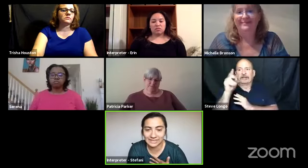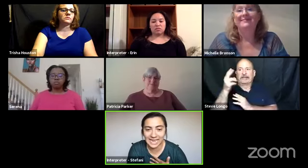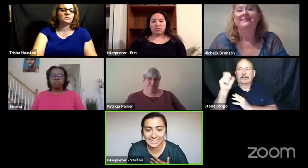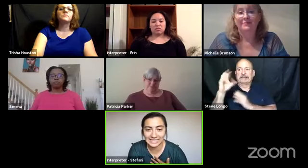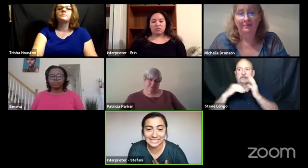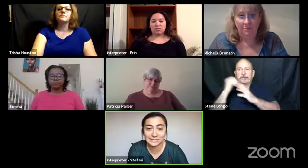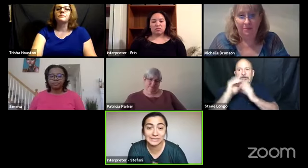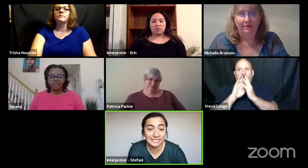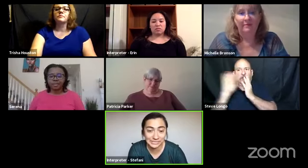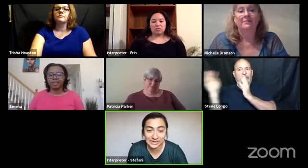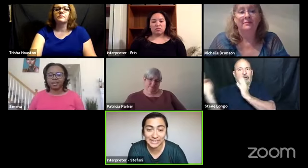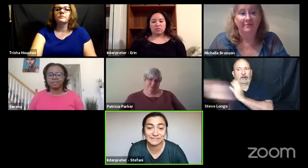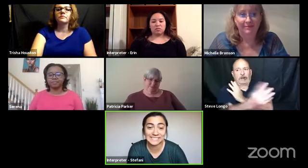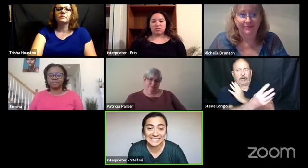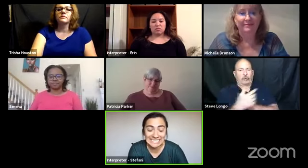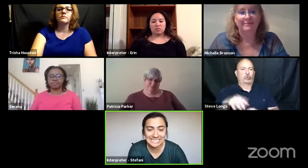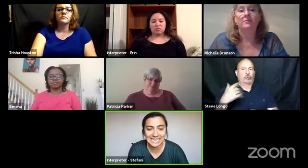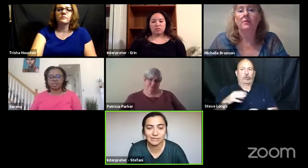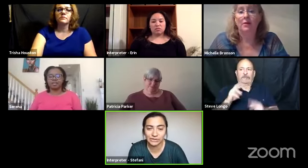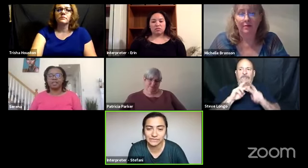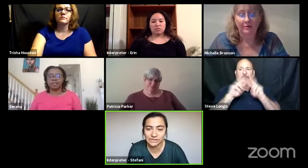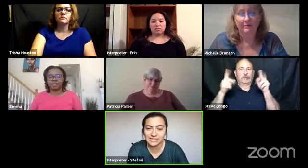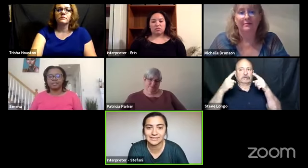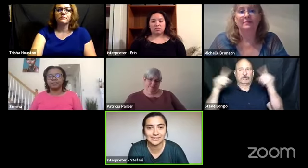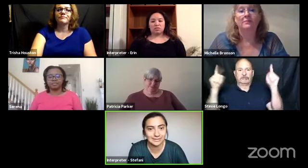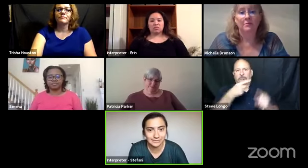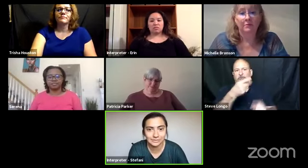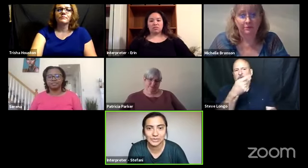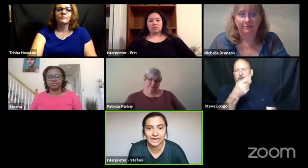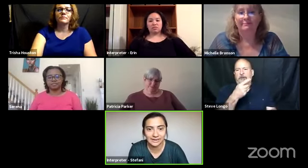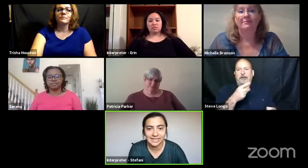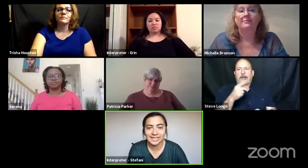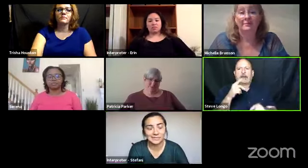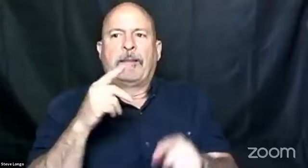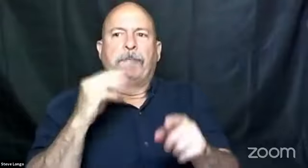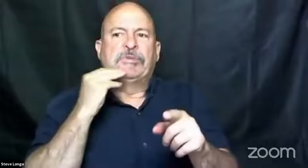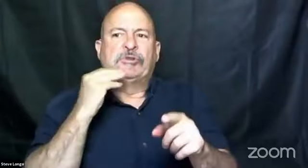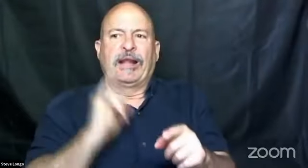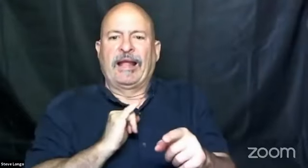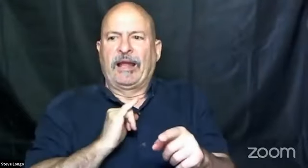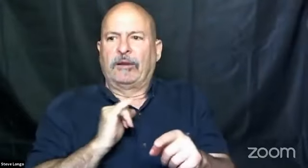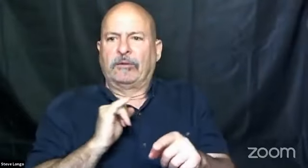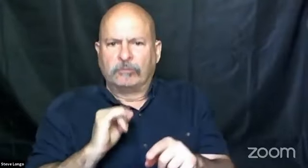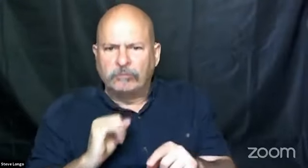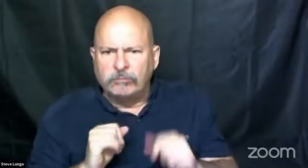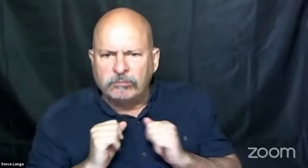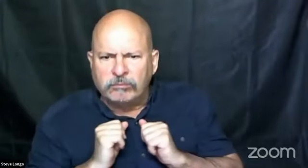add that that's the biggest crowd that I've seen attend Martha's Vineyard in years prior. So it was a successful event.